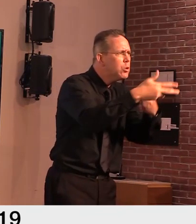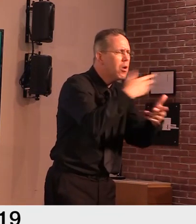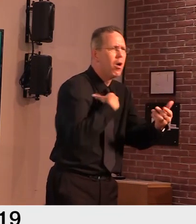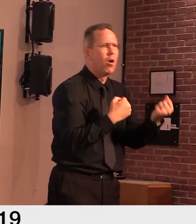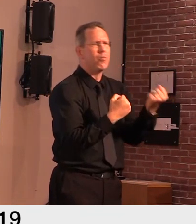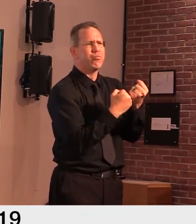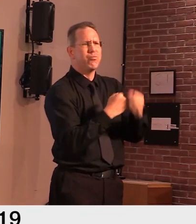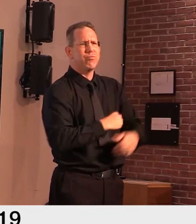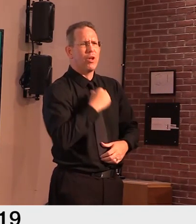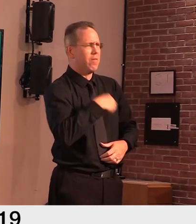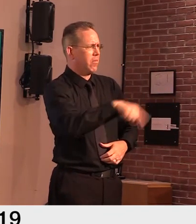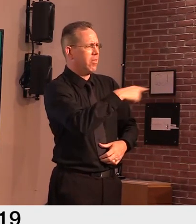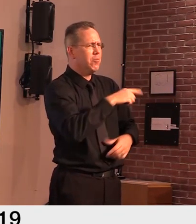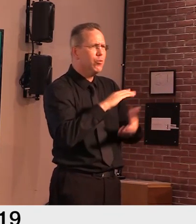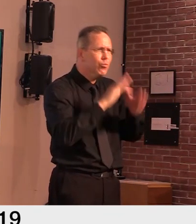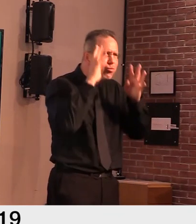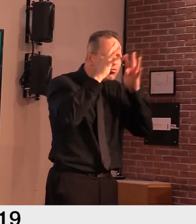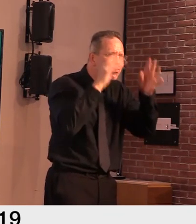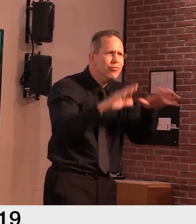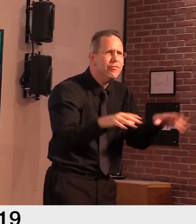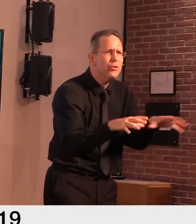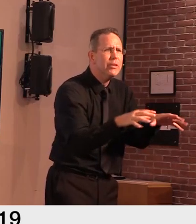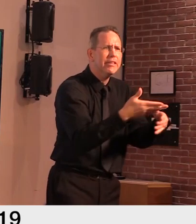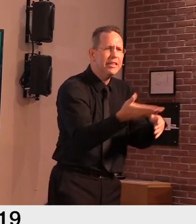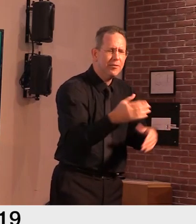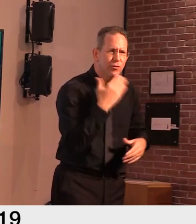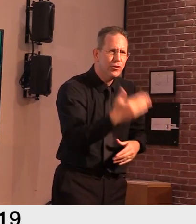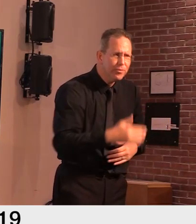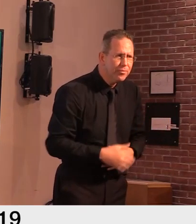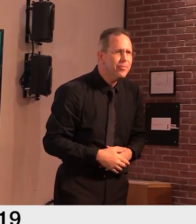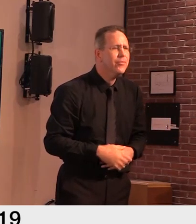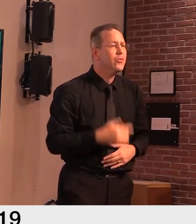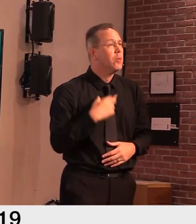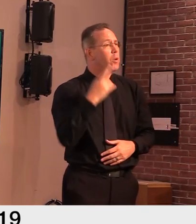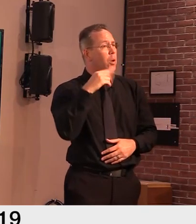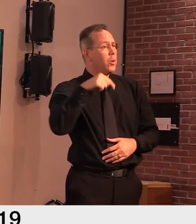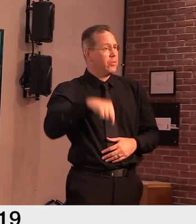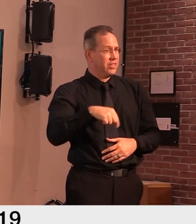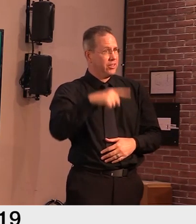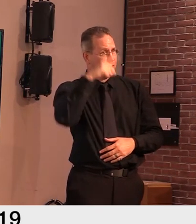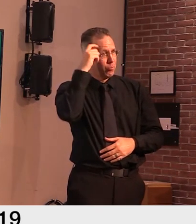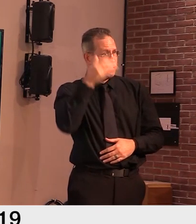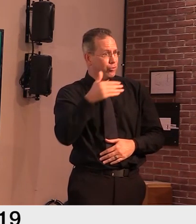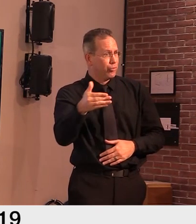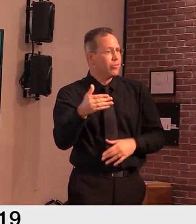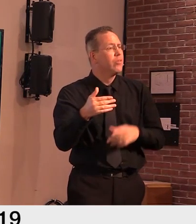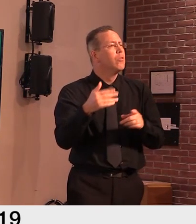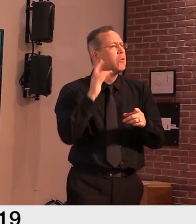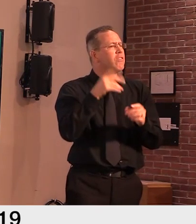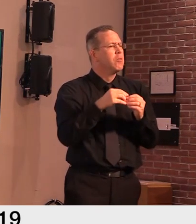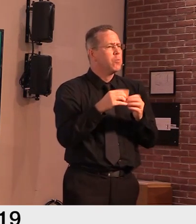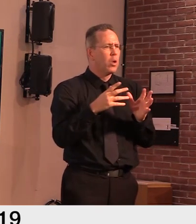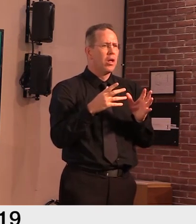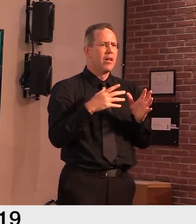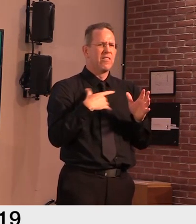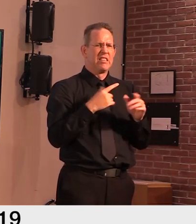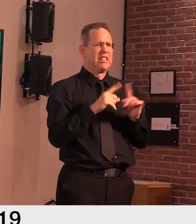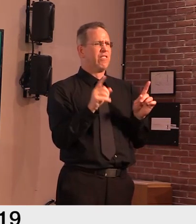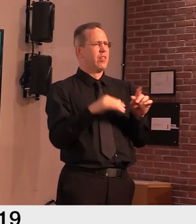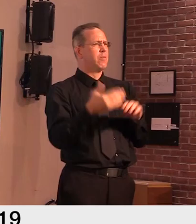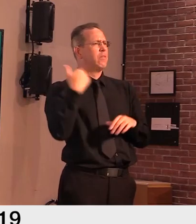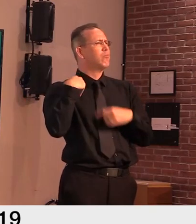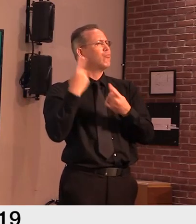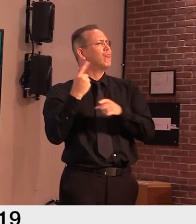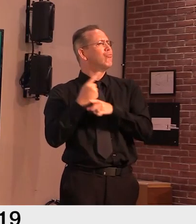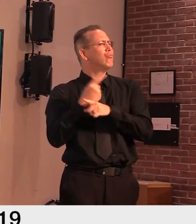see Vermonters modifying the way they do things to stay connected with their communities. In continuing to be